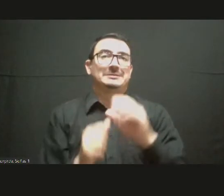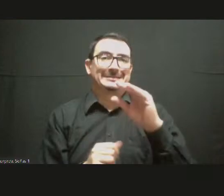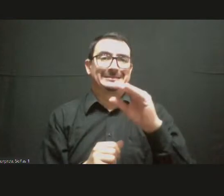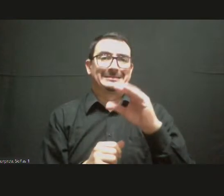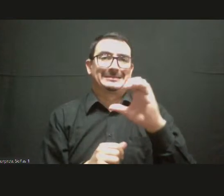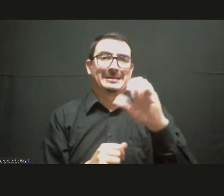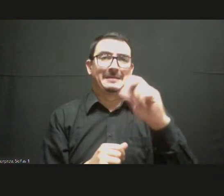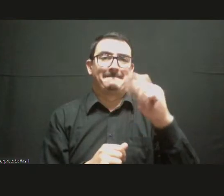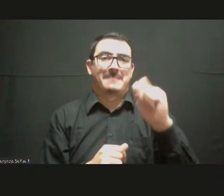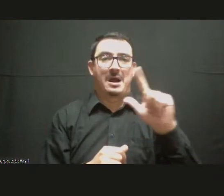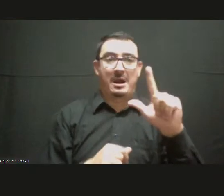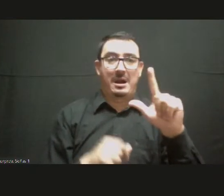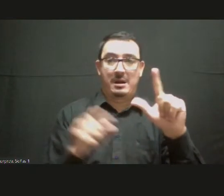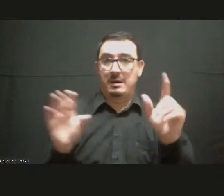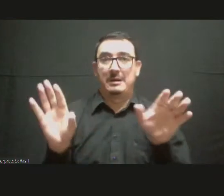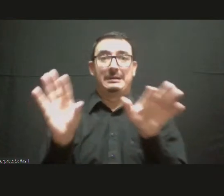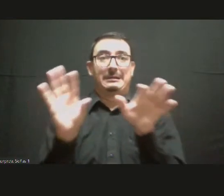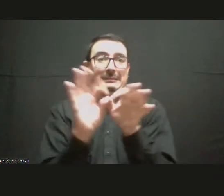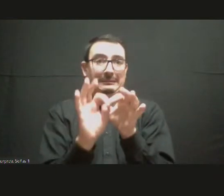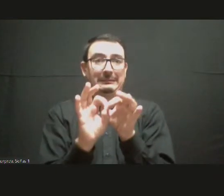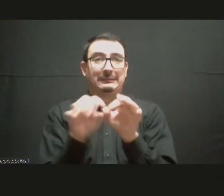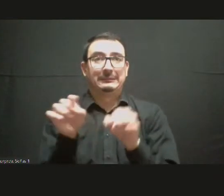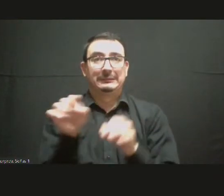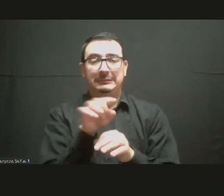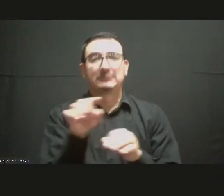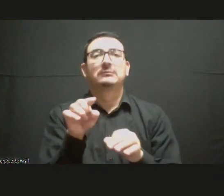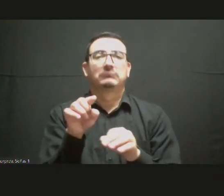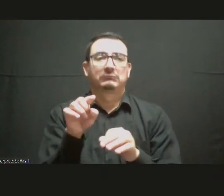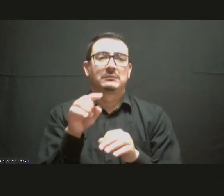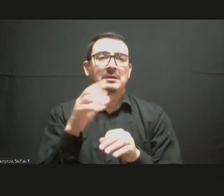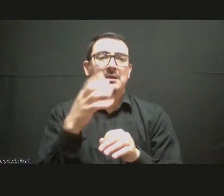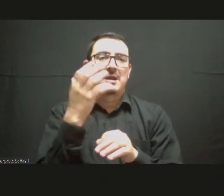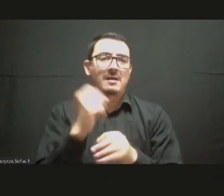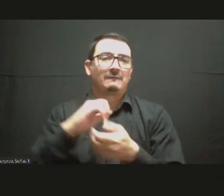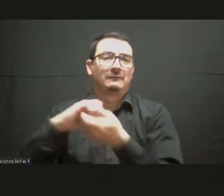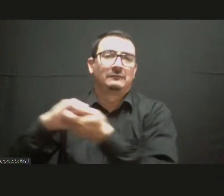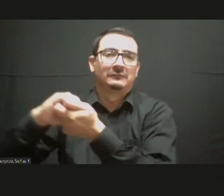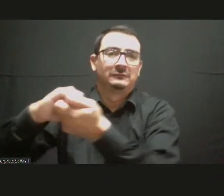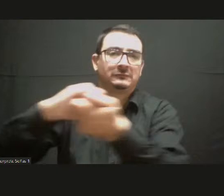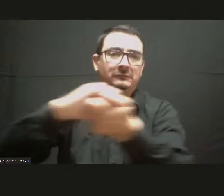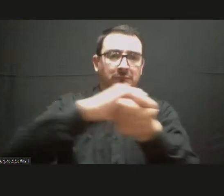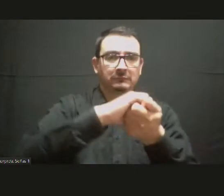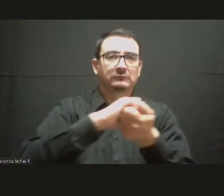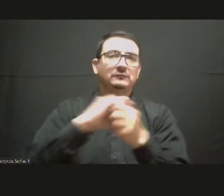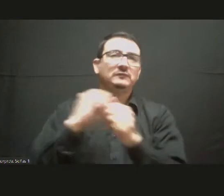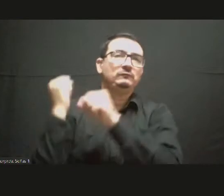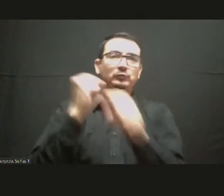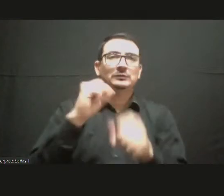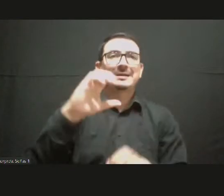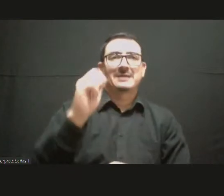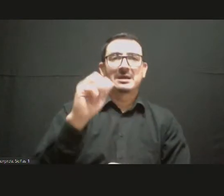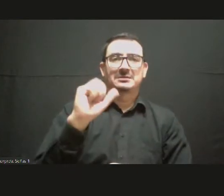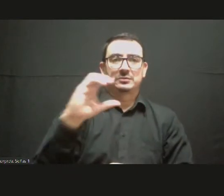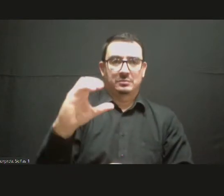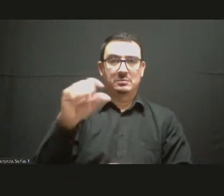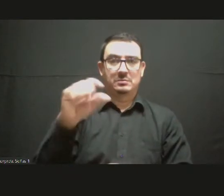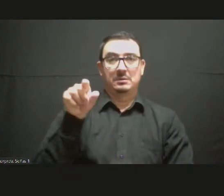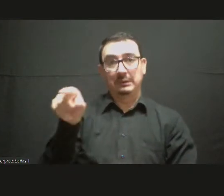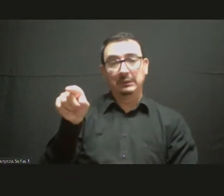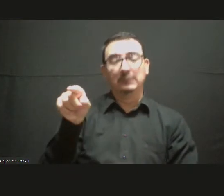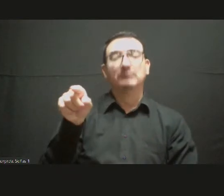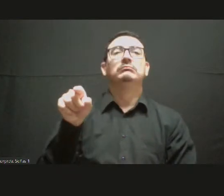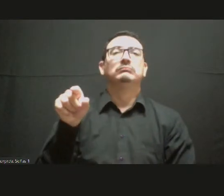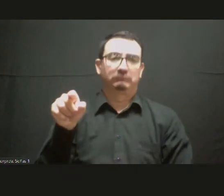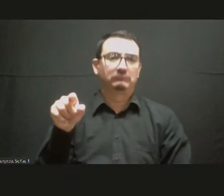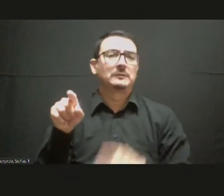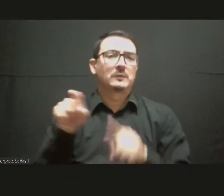this event. Now with this opening remarks, I would like to go on to the next part of this session, which